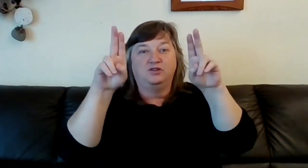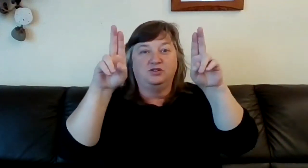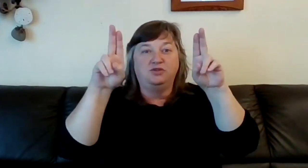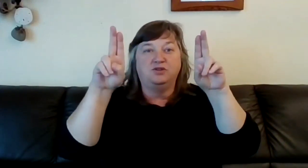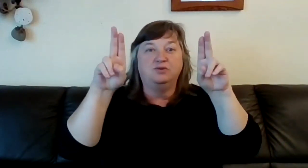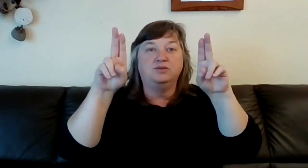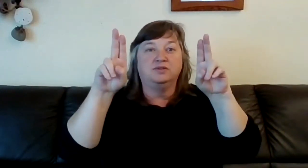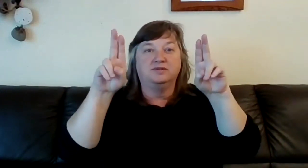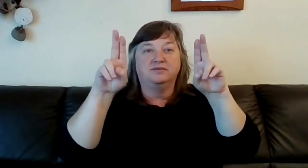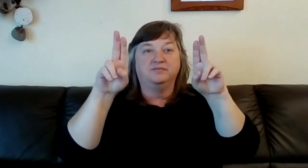2 U's,